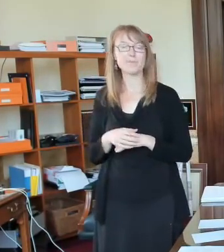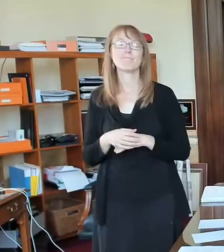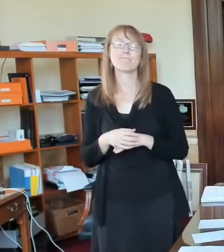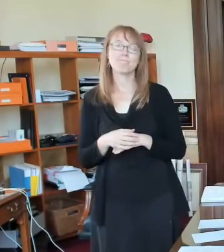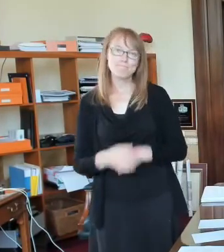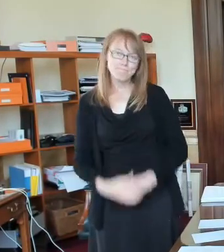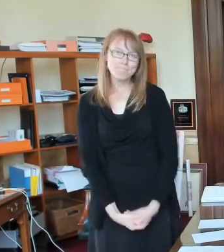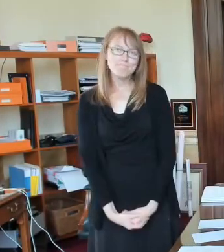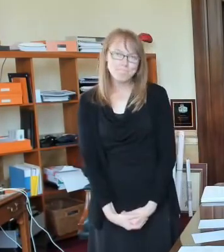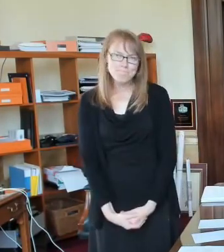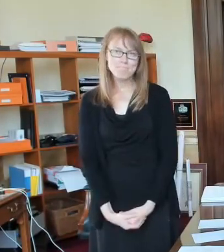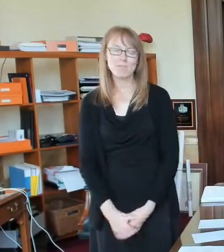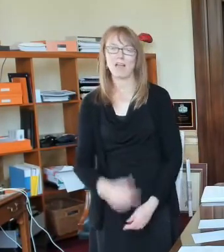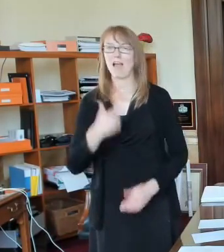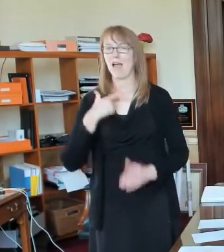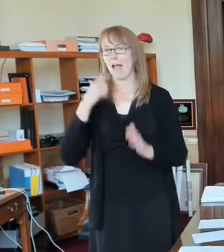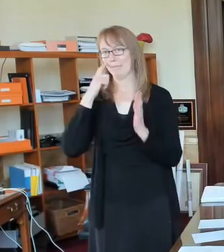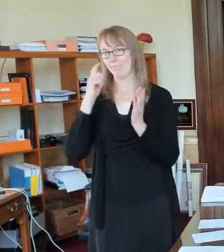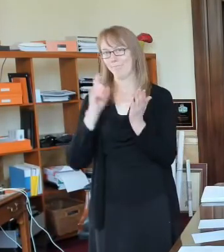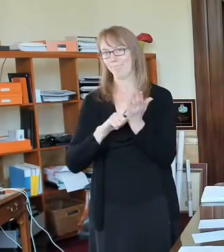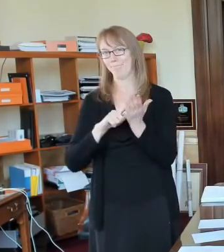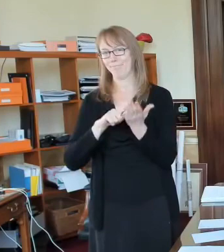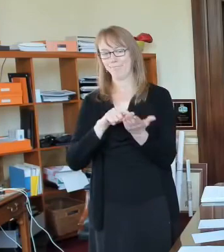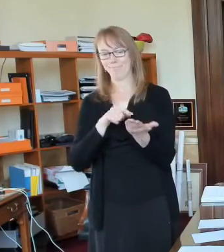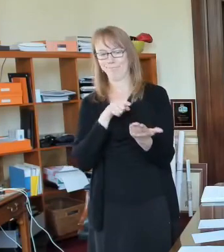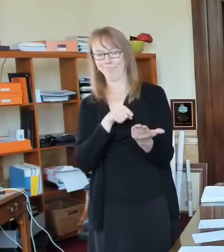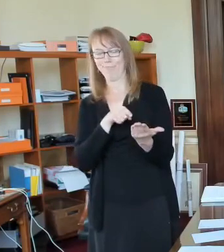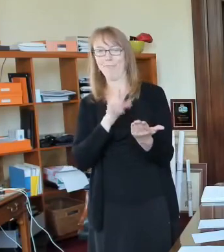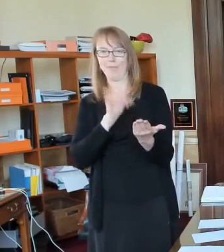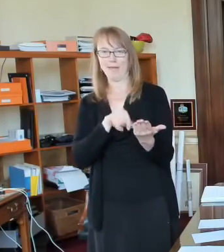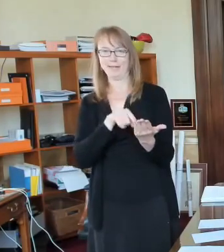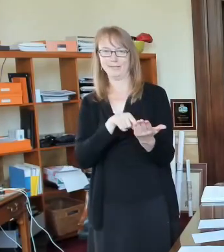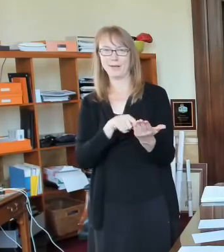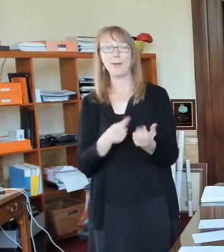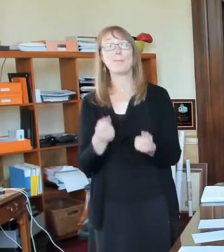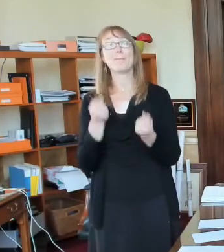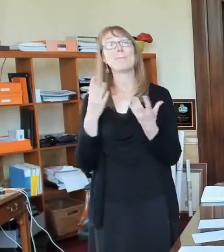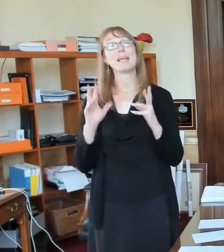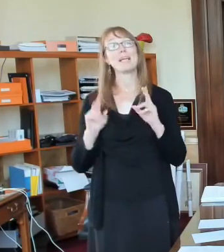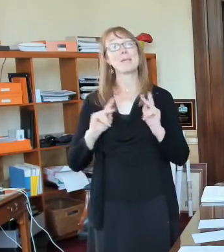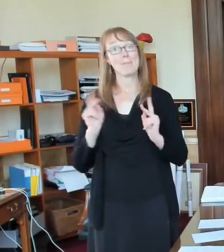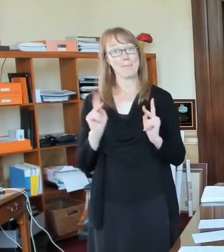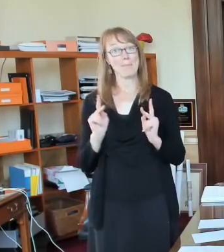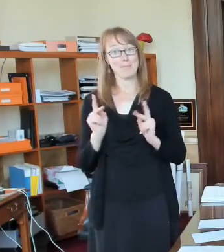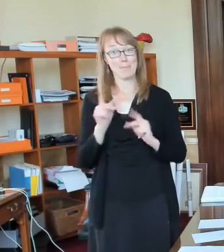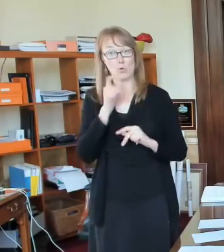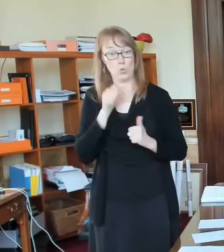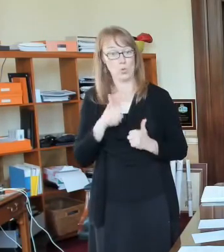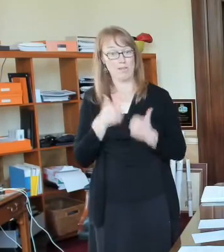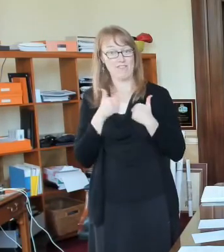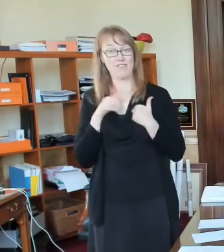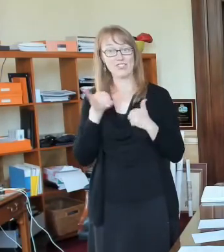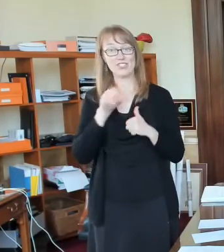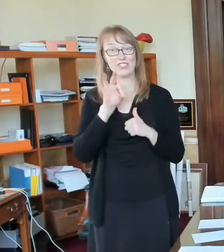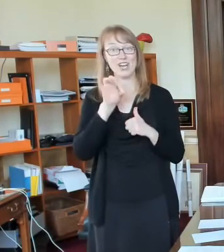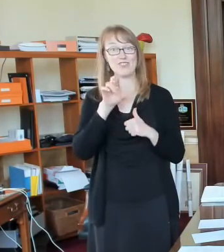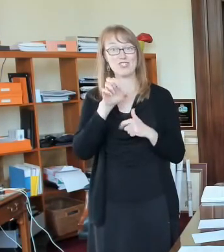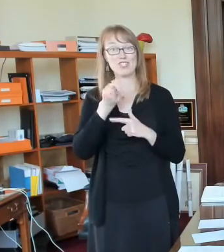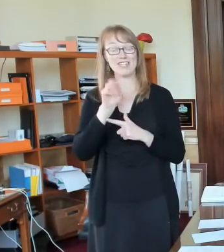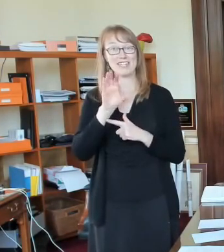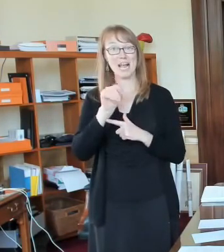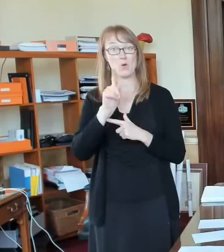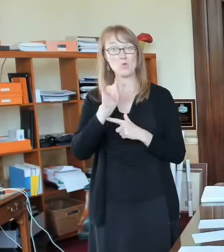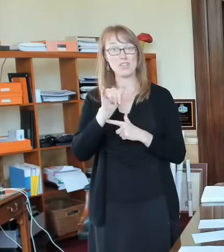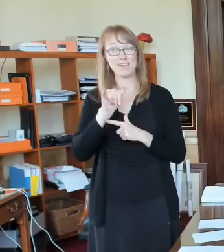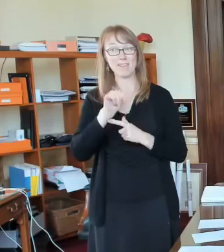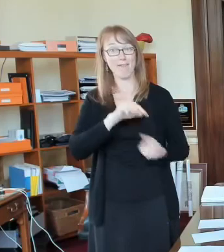one, lots of people from Jefferson County work in St. Louis. We're happy that they do. St. Louis and St. Louis